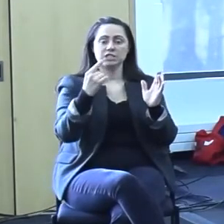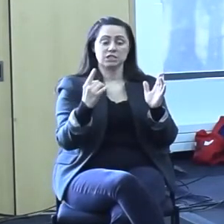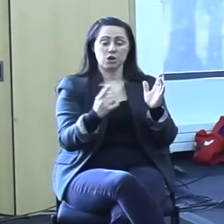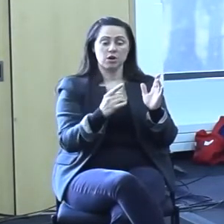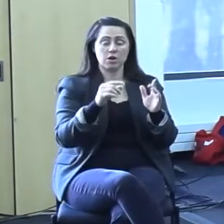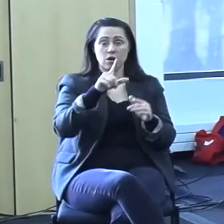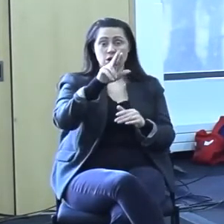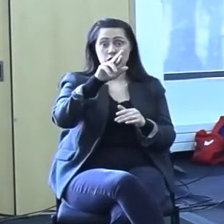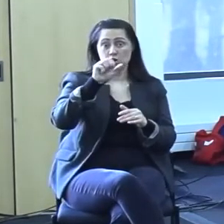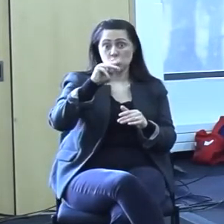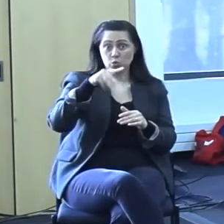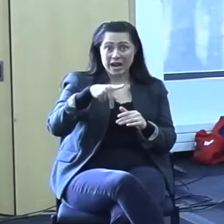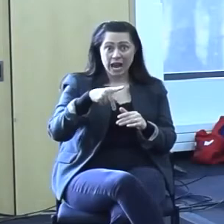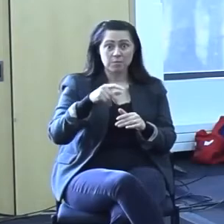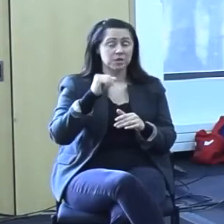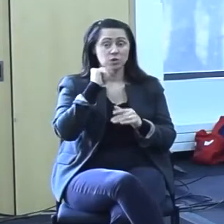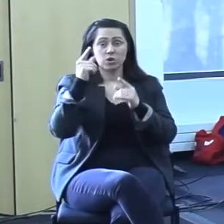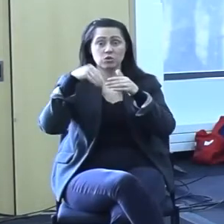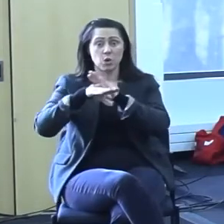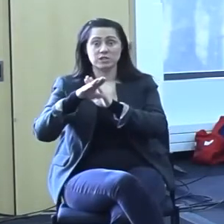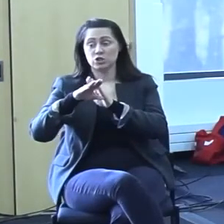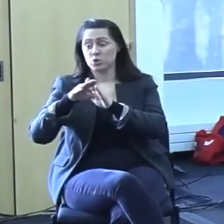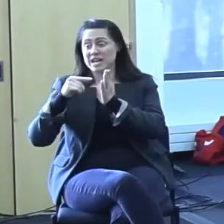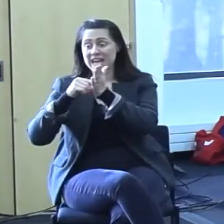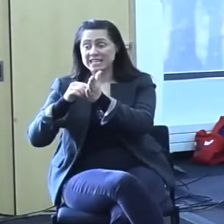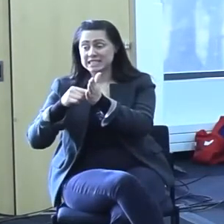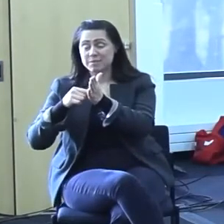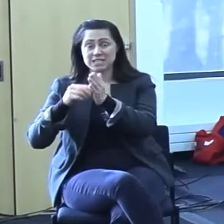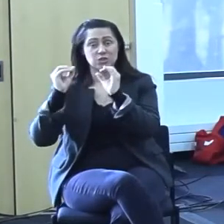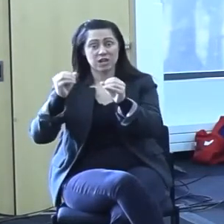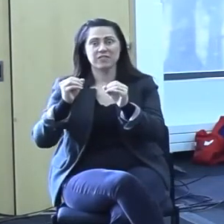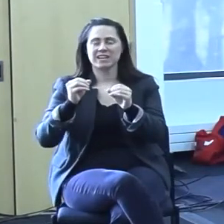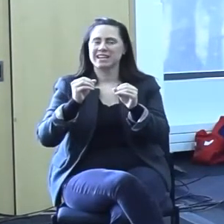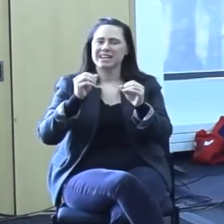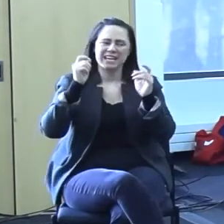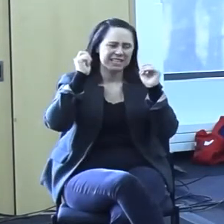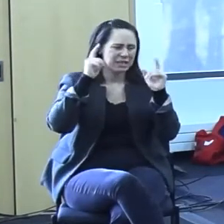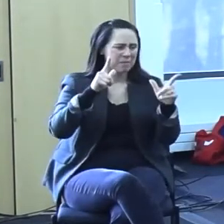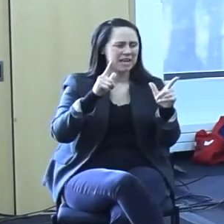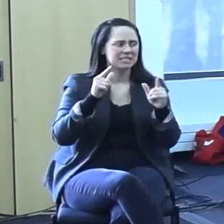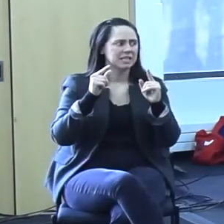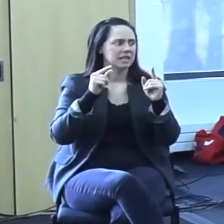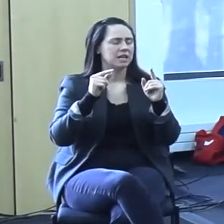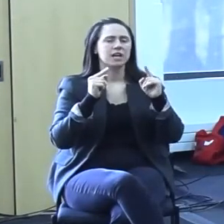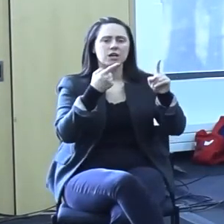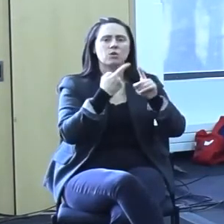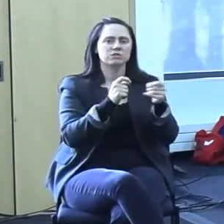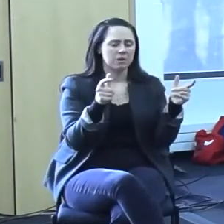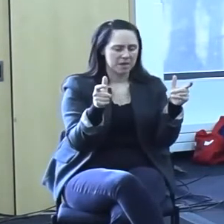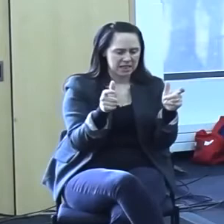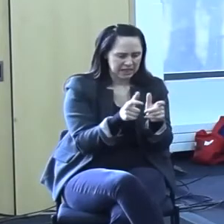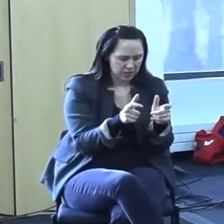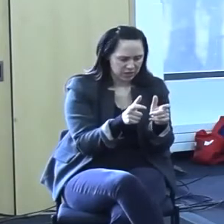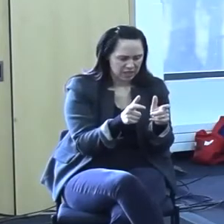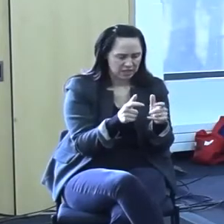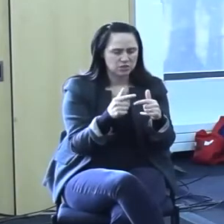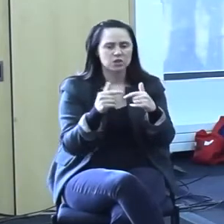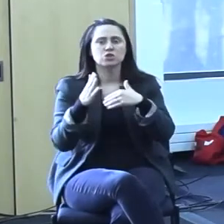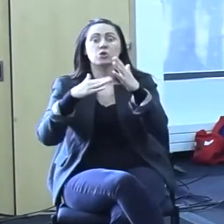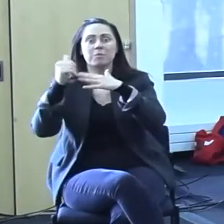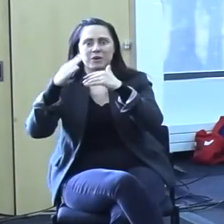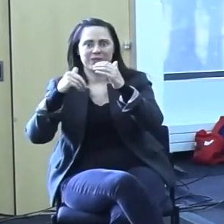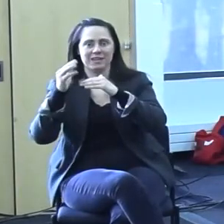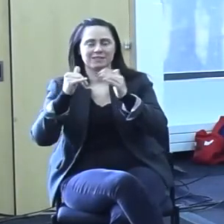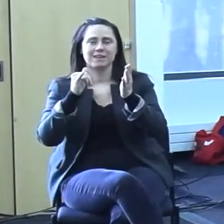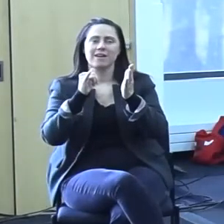exhibits, you don't go into anywhere. It's amazing. And it goes from little things to buildings. So